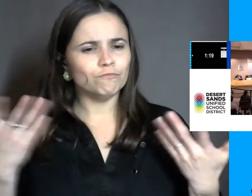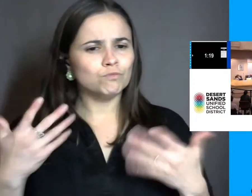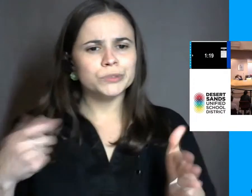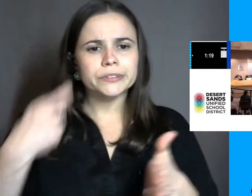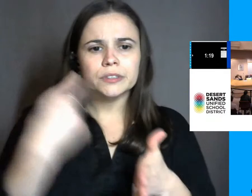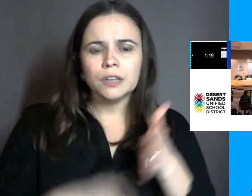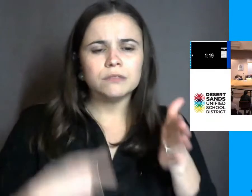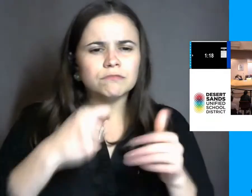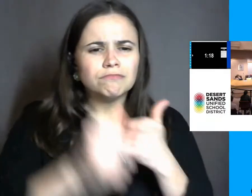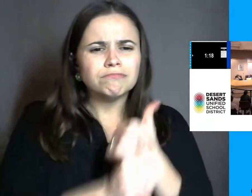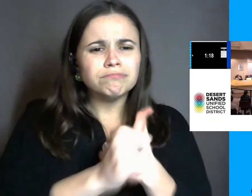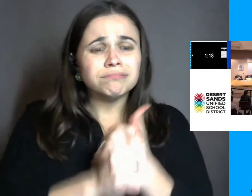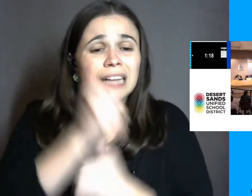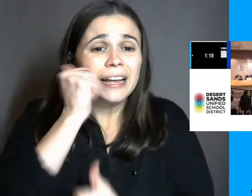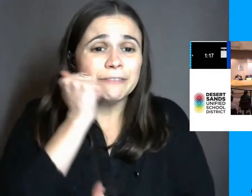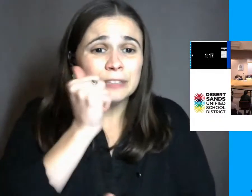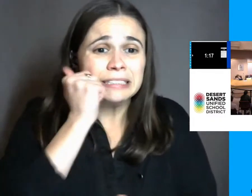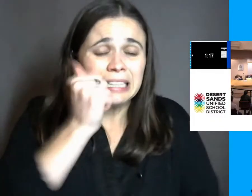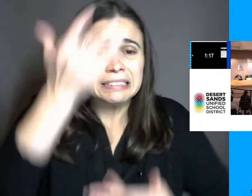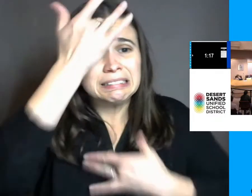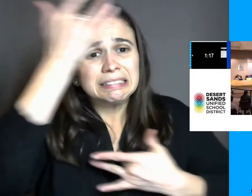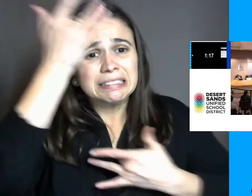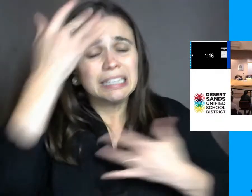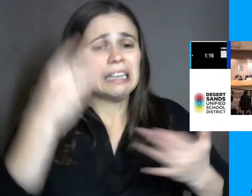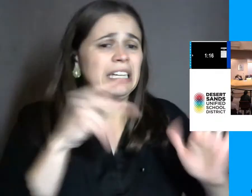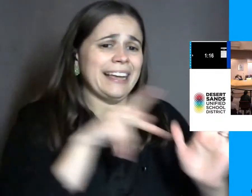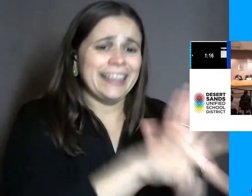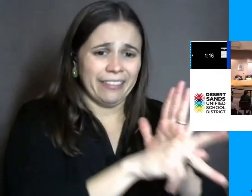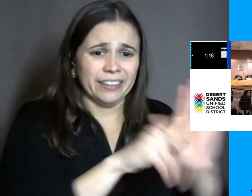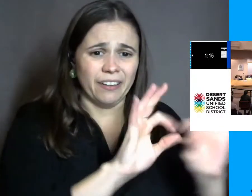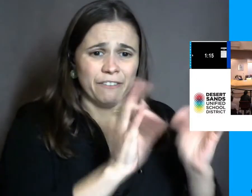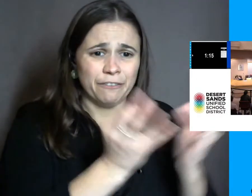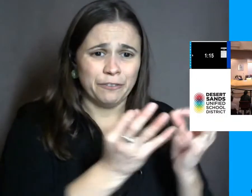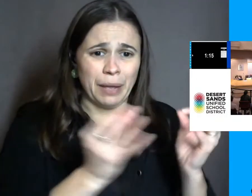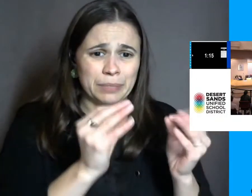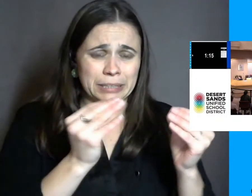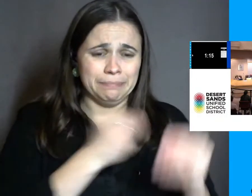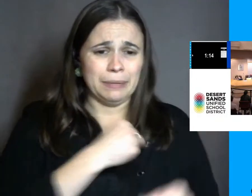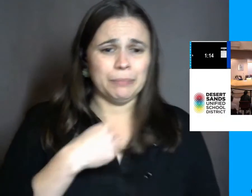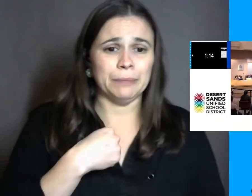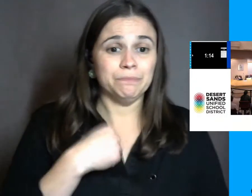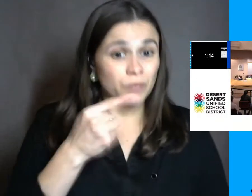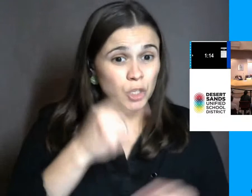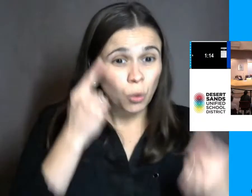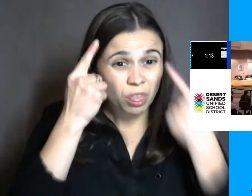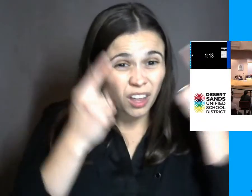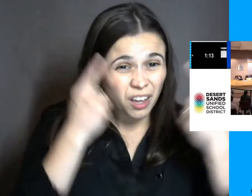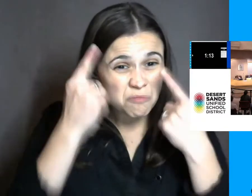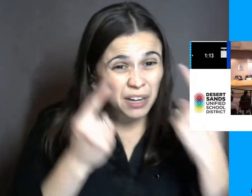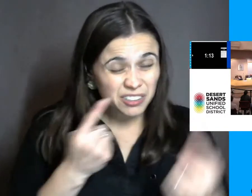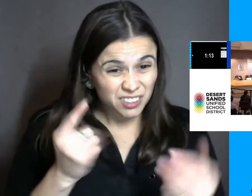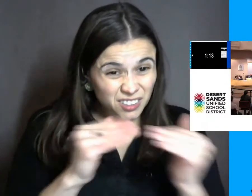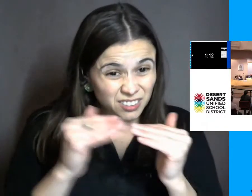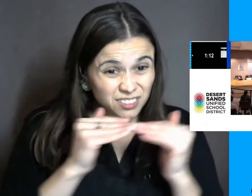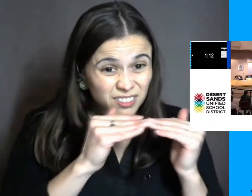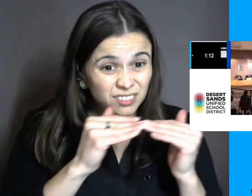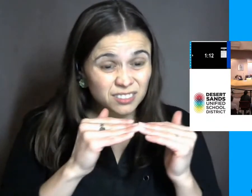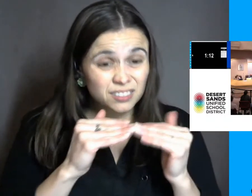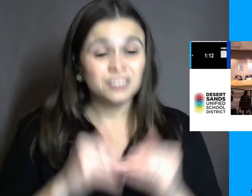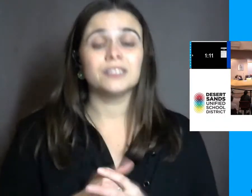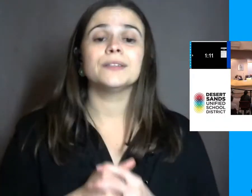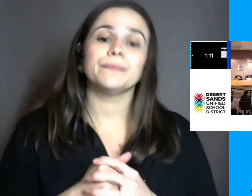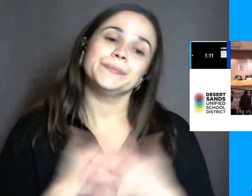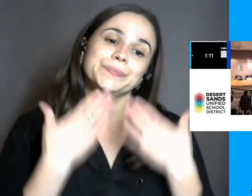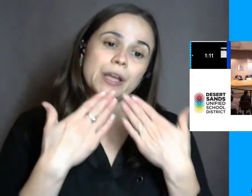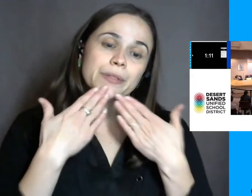sick and killing one of our family members? You all think about it and ask yourself, is this fair? Thank you for your time, and I